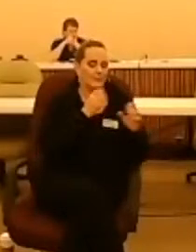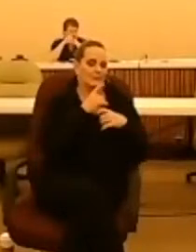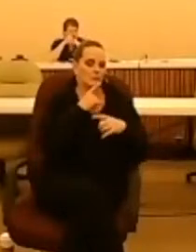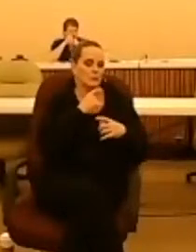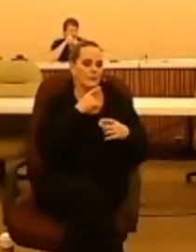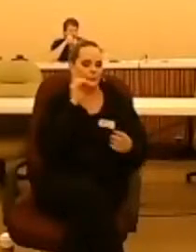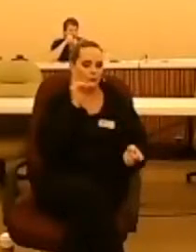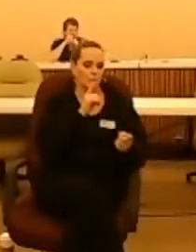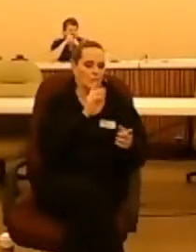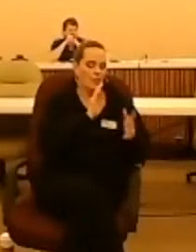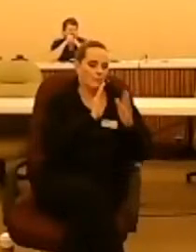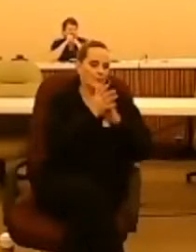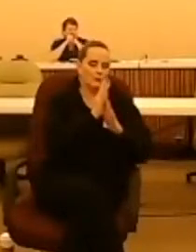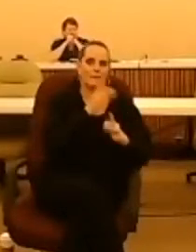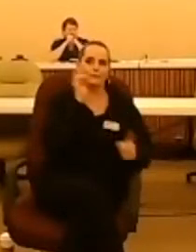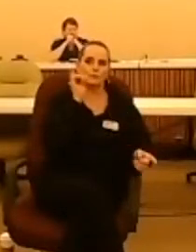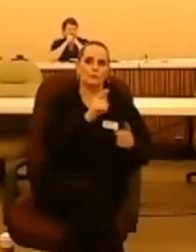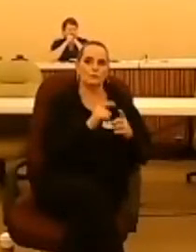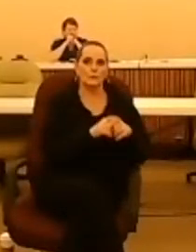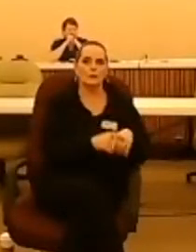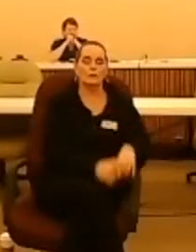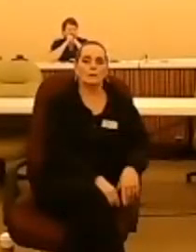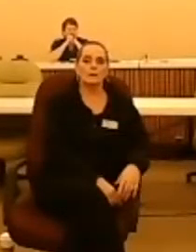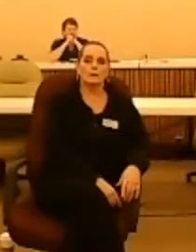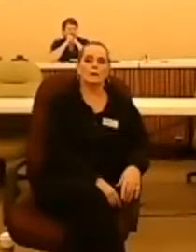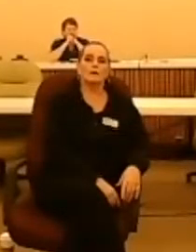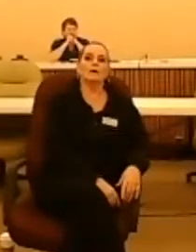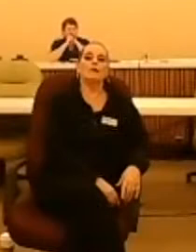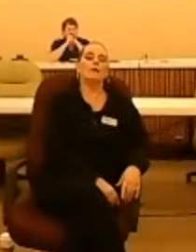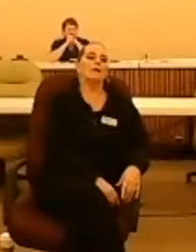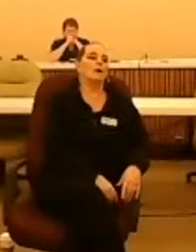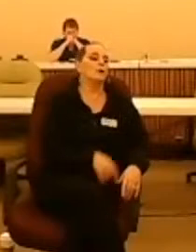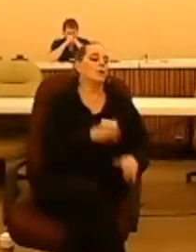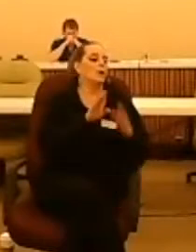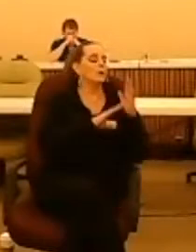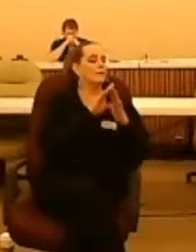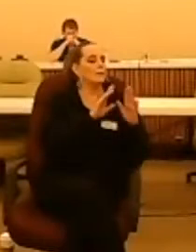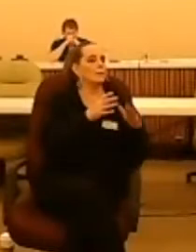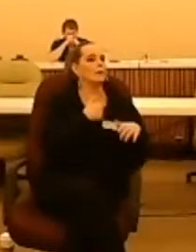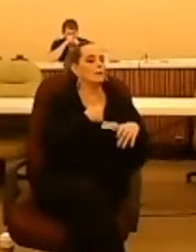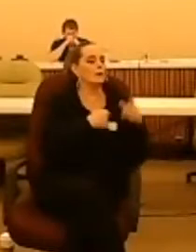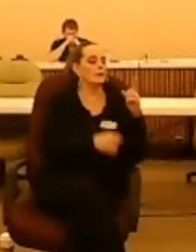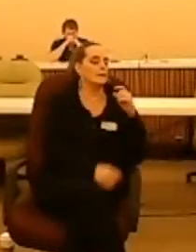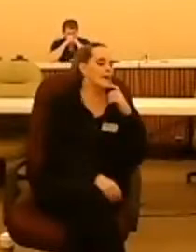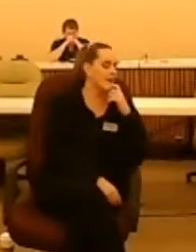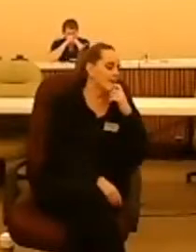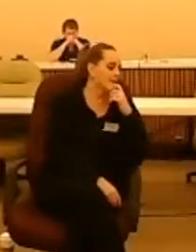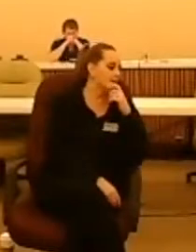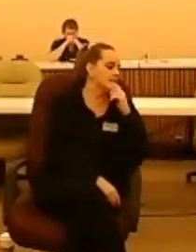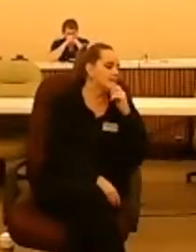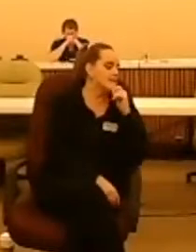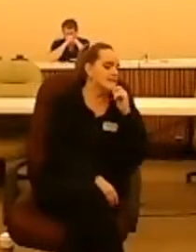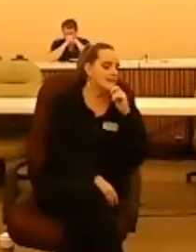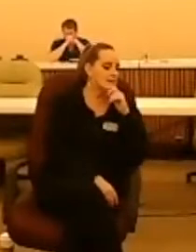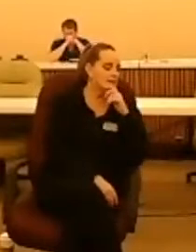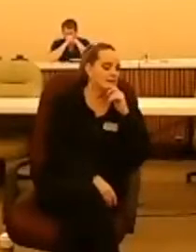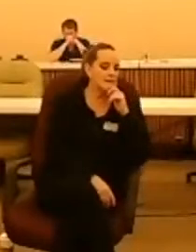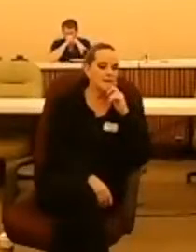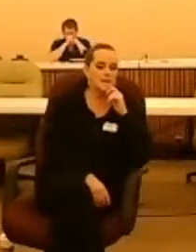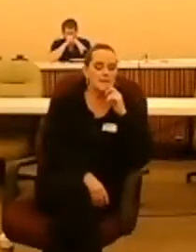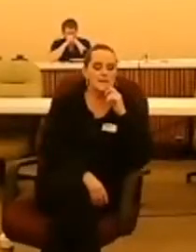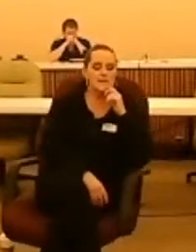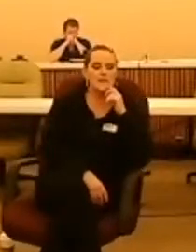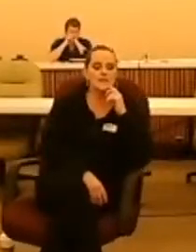again, that's what the traffic numbers are. So let's get the developer, if you have that answer. Yes, thank you, Mr. Supervisor. Brian Bouchard